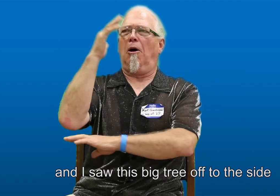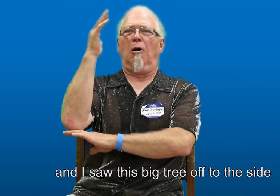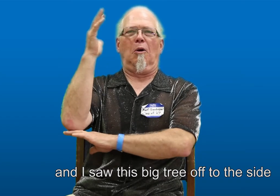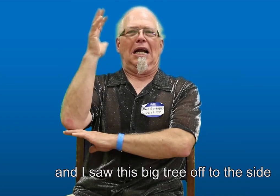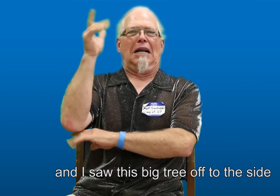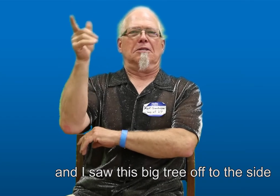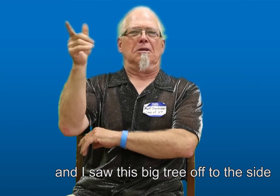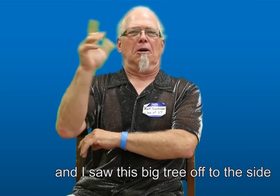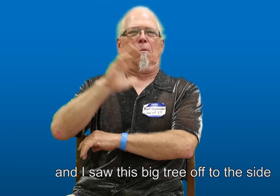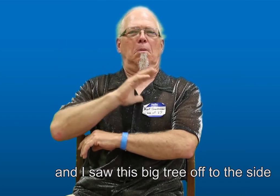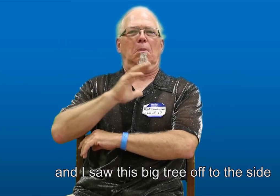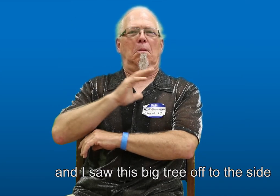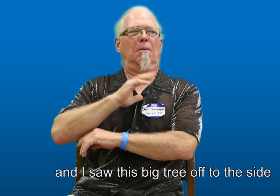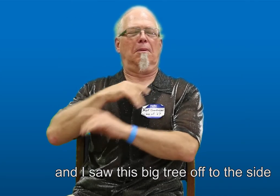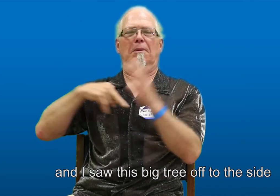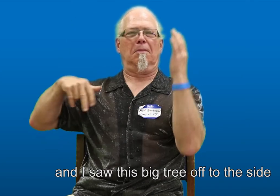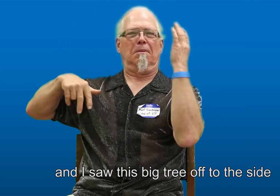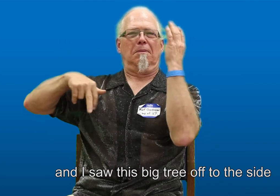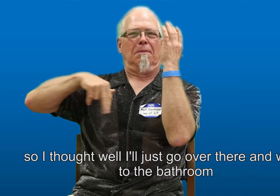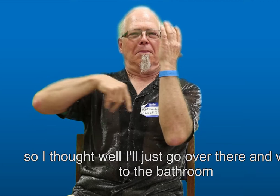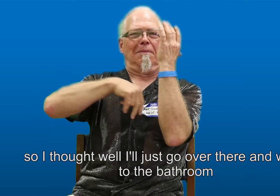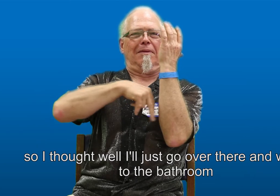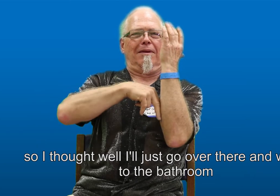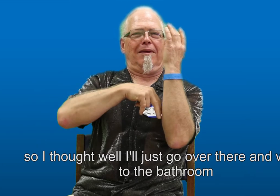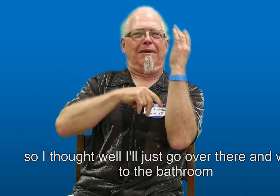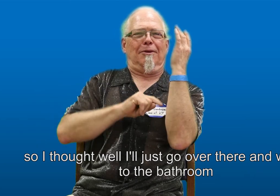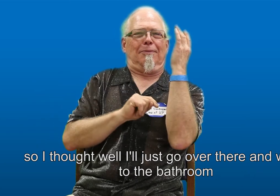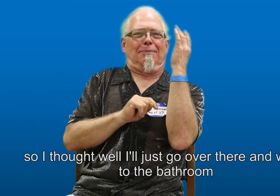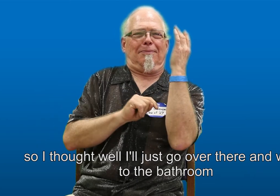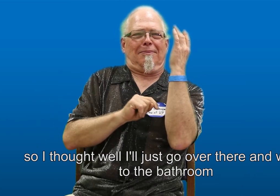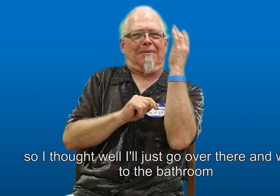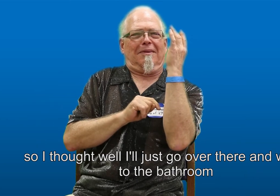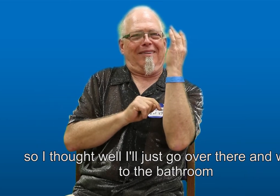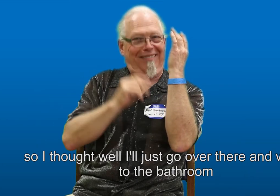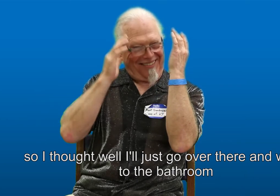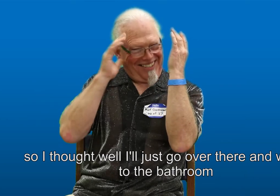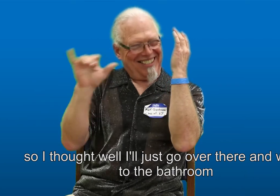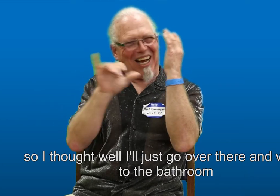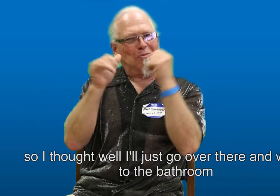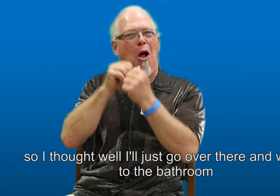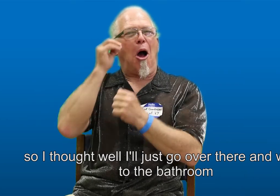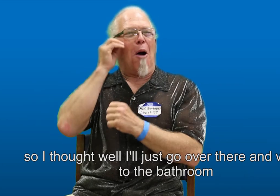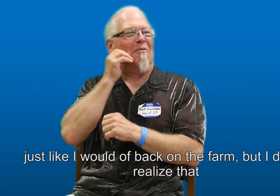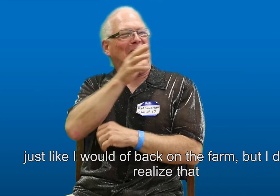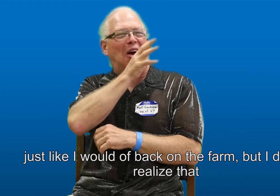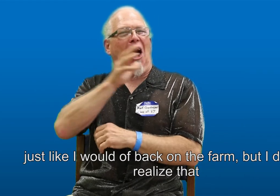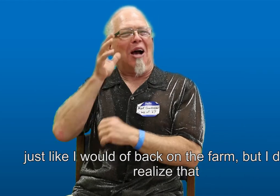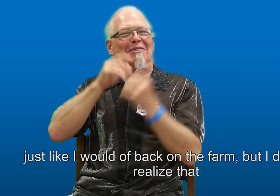saw this big tree off to the side, so I thought, well, I'll just go over there. And I went to the bathroom, just like I would